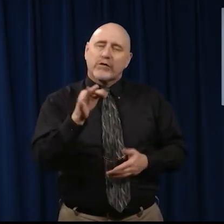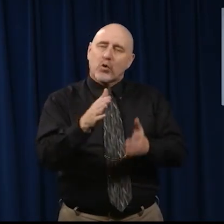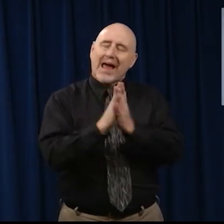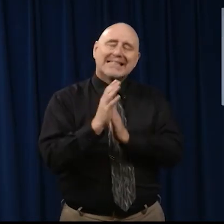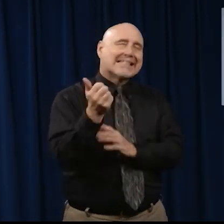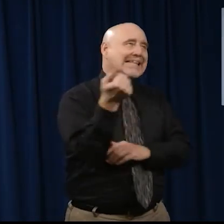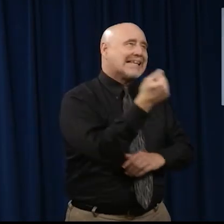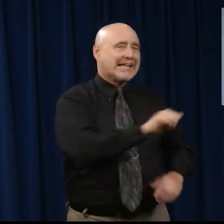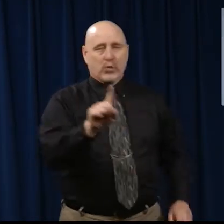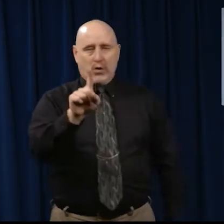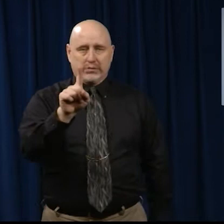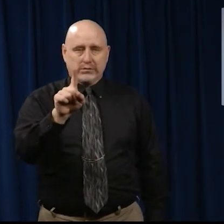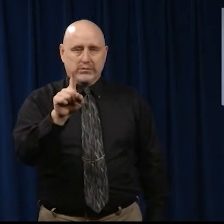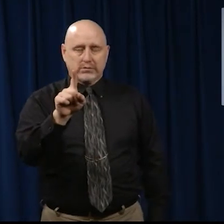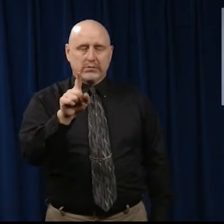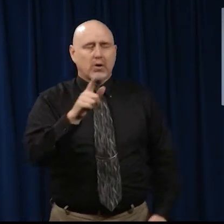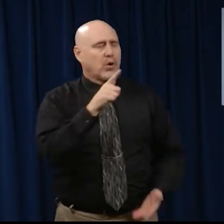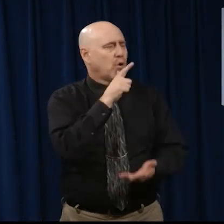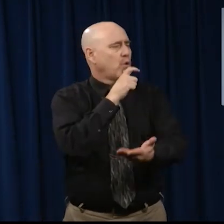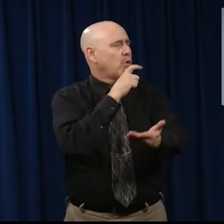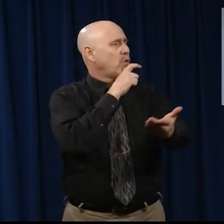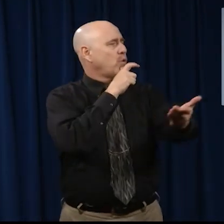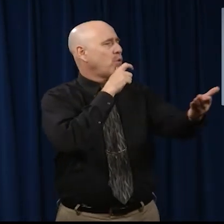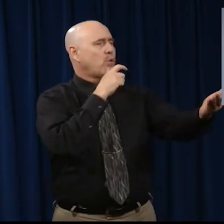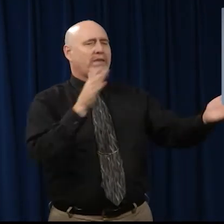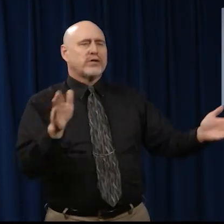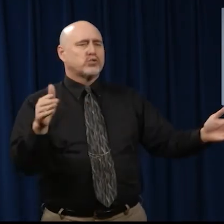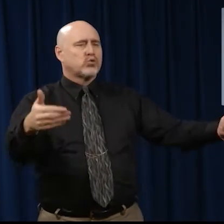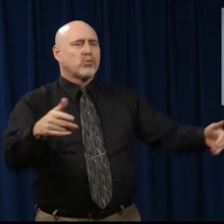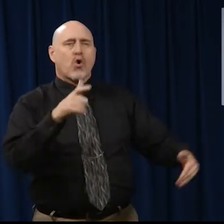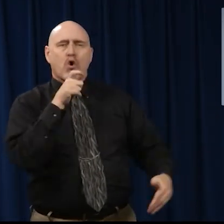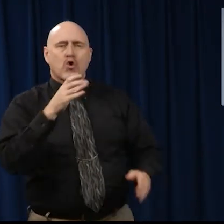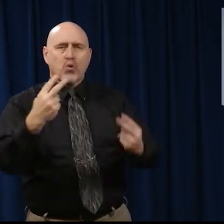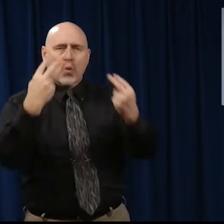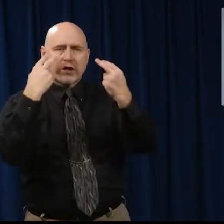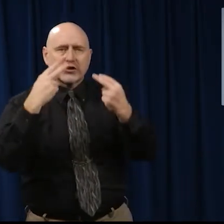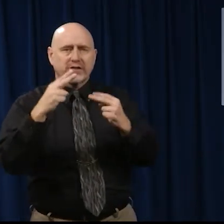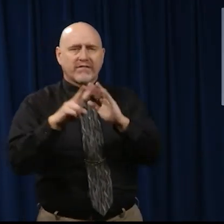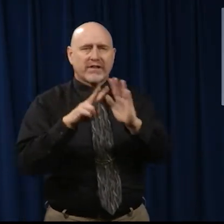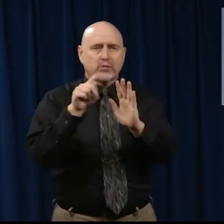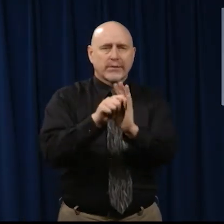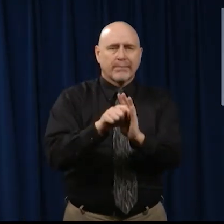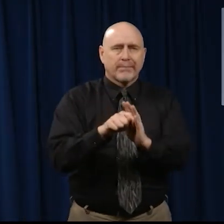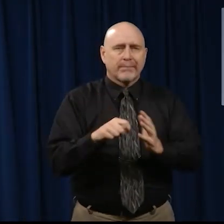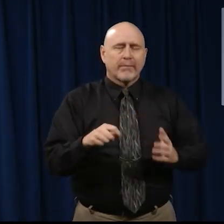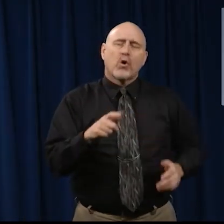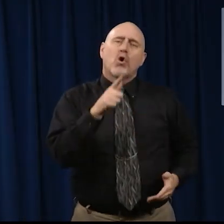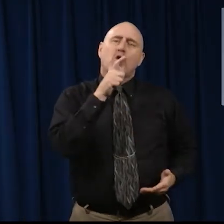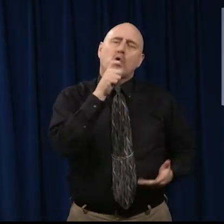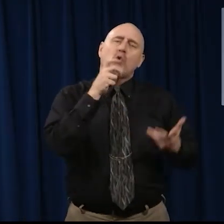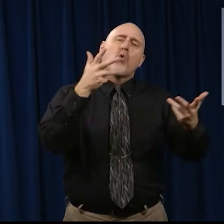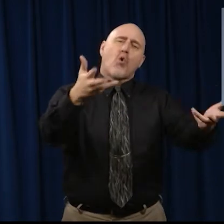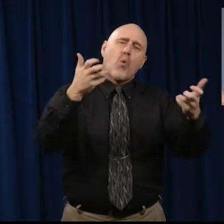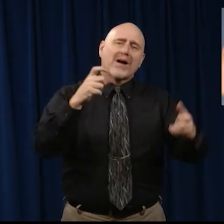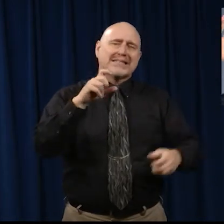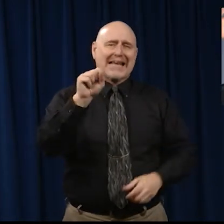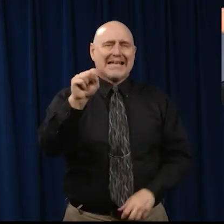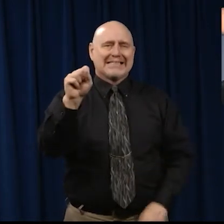If you were to ask any person, who in here or who listening to this lesson, who wants a